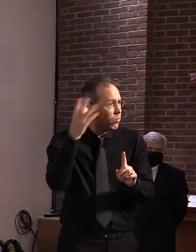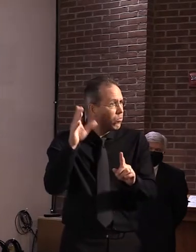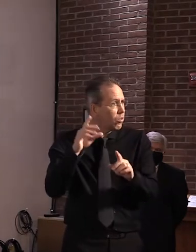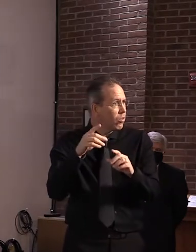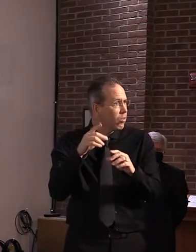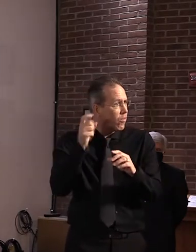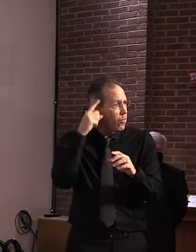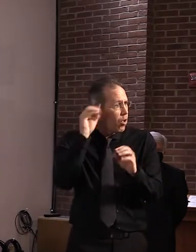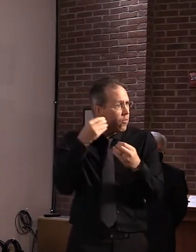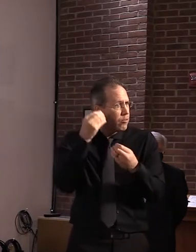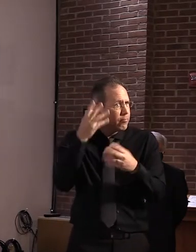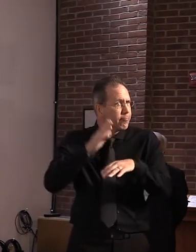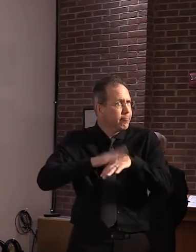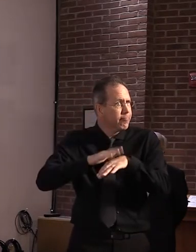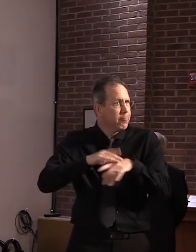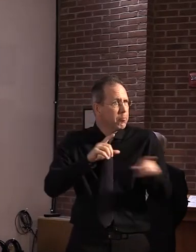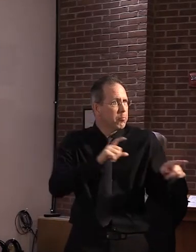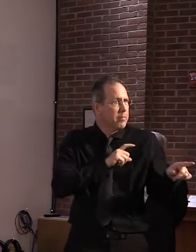Generally not, unless there was a